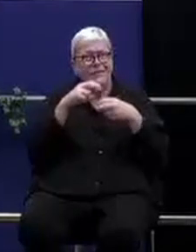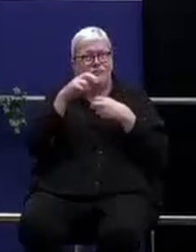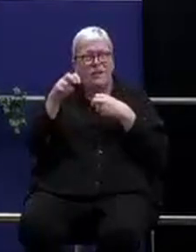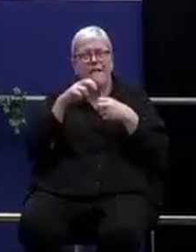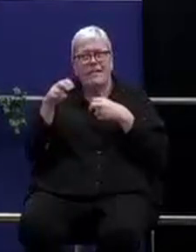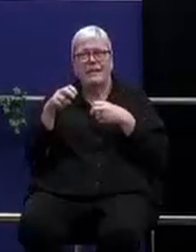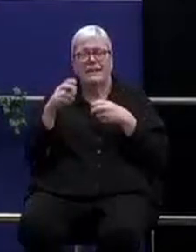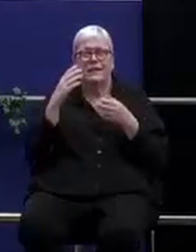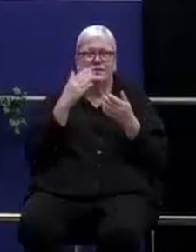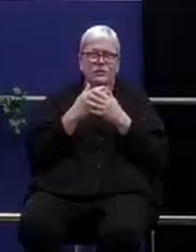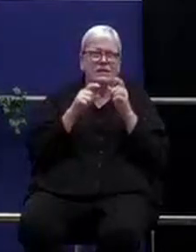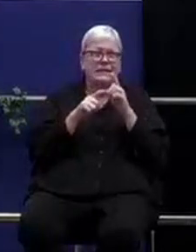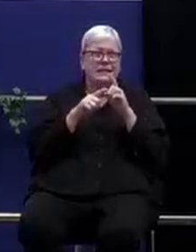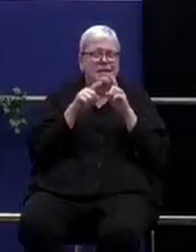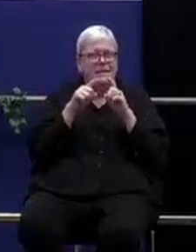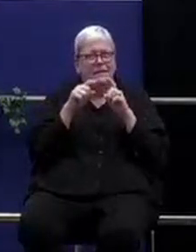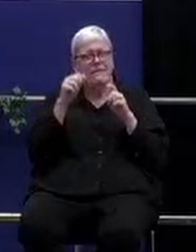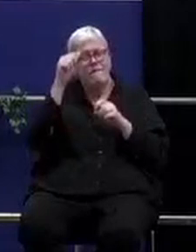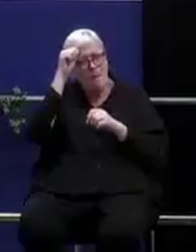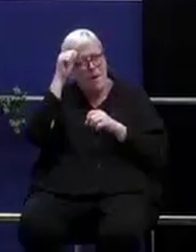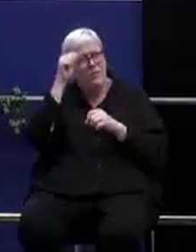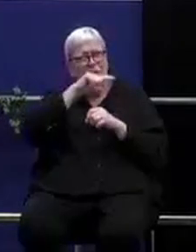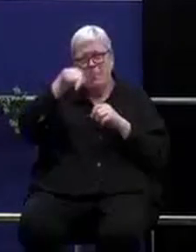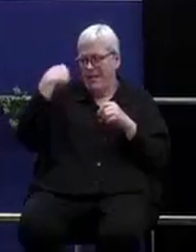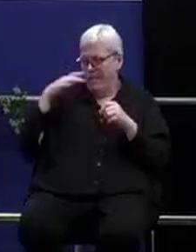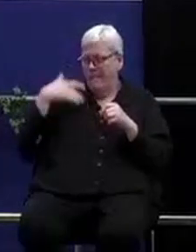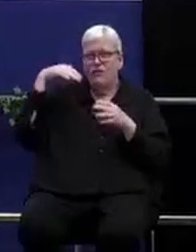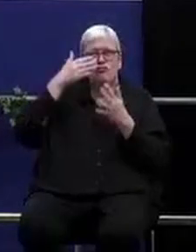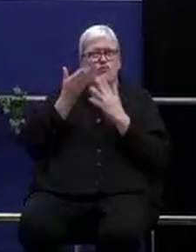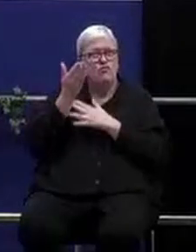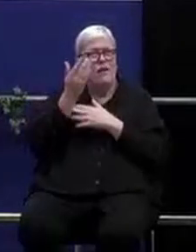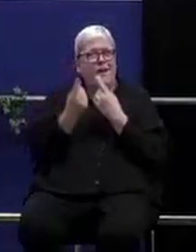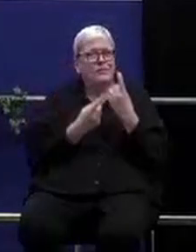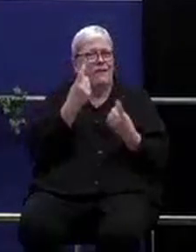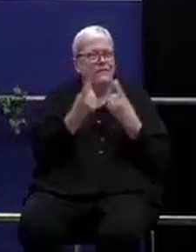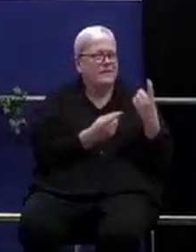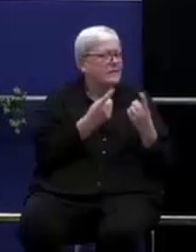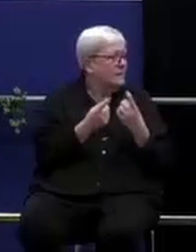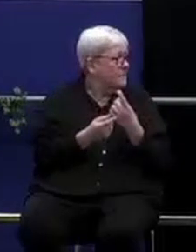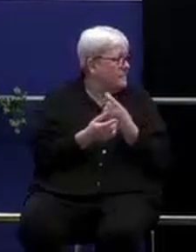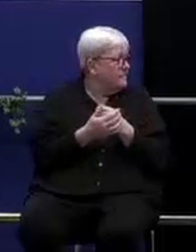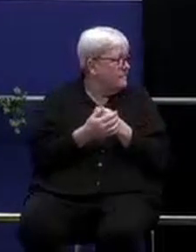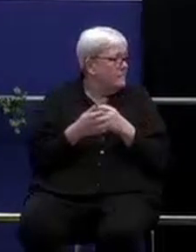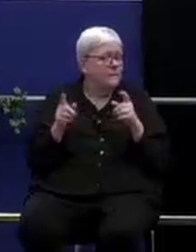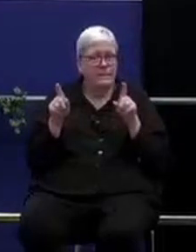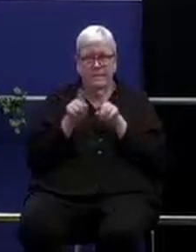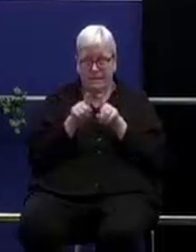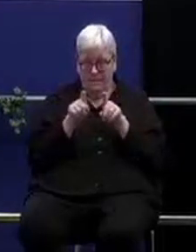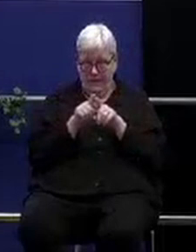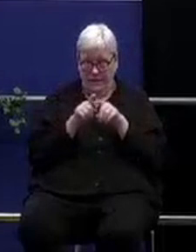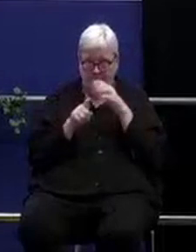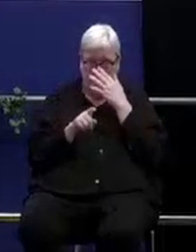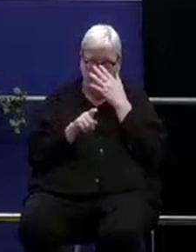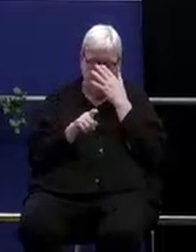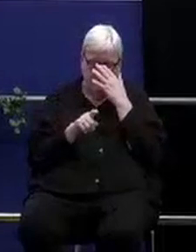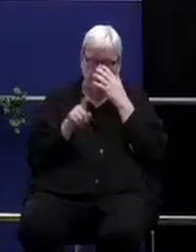kind of familiarity from what we'd lived through ourselves that I felt kind of mirrored that. I mean, I suppose off the back of that question, I should probably ask,